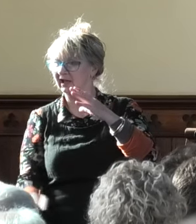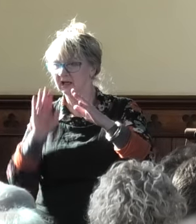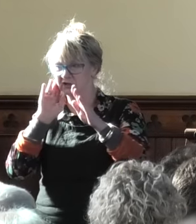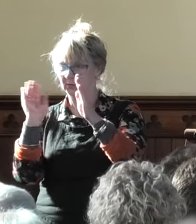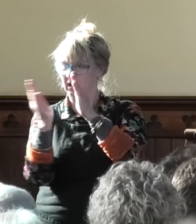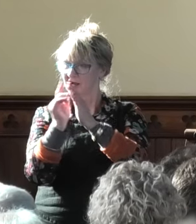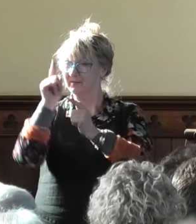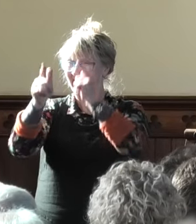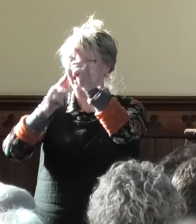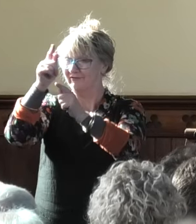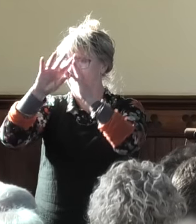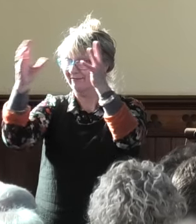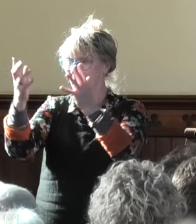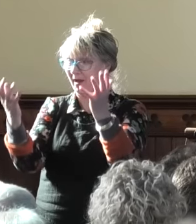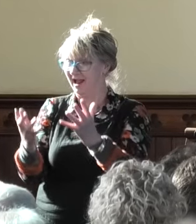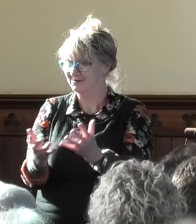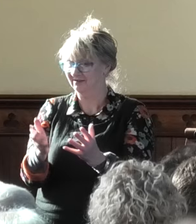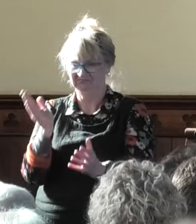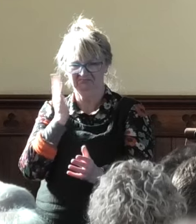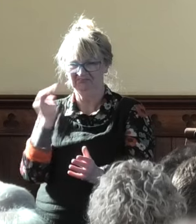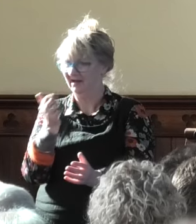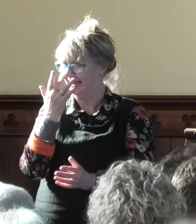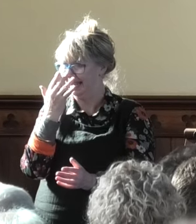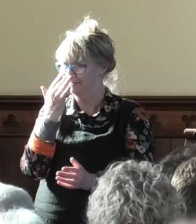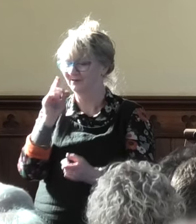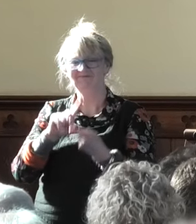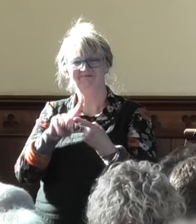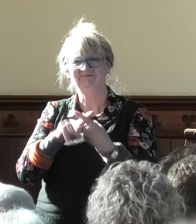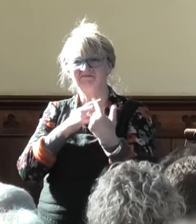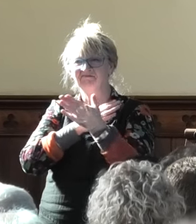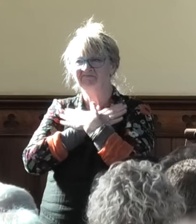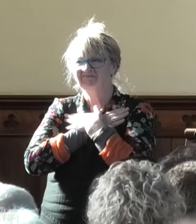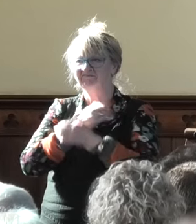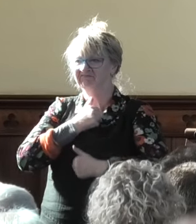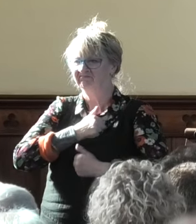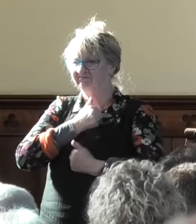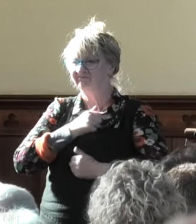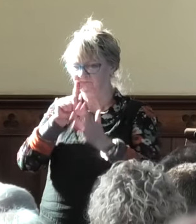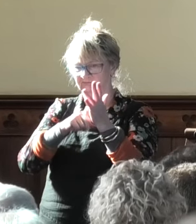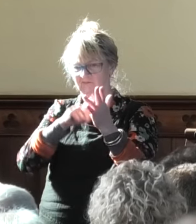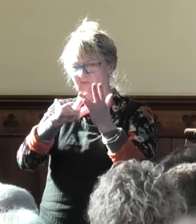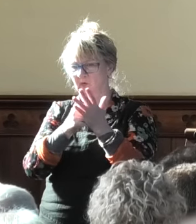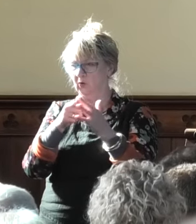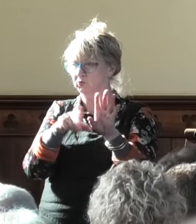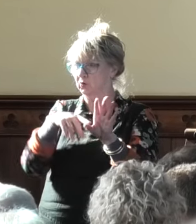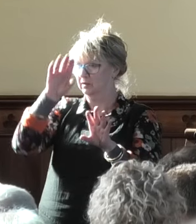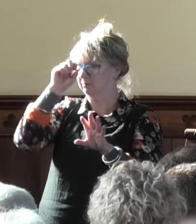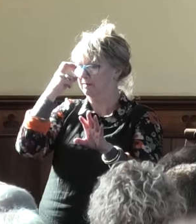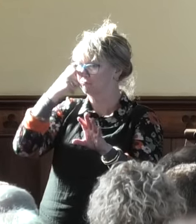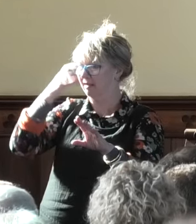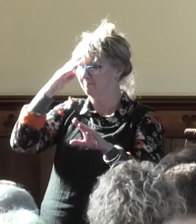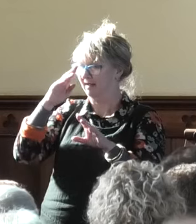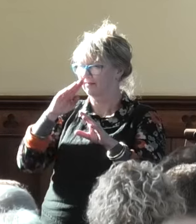faraway tree. It didn't matter how big the kids got, they still loved that. Geordie has memories of Grandma's love of